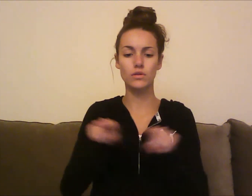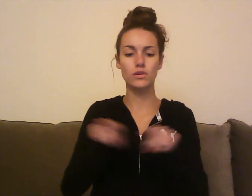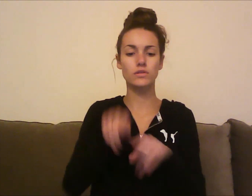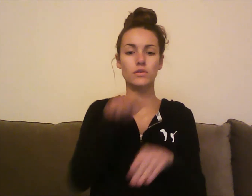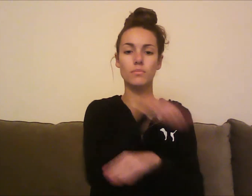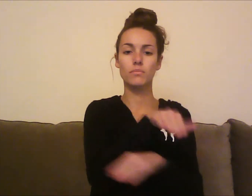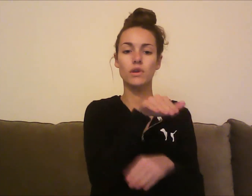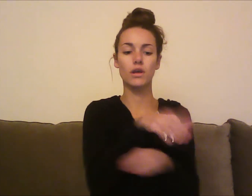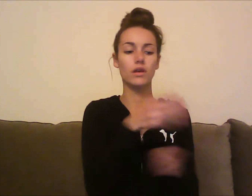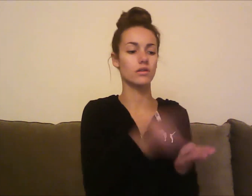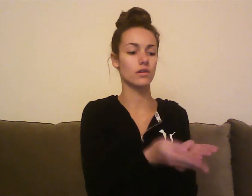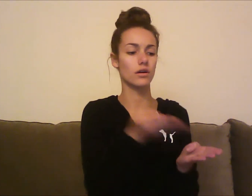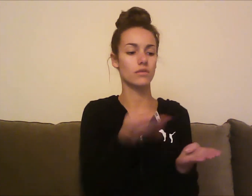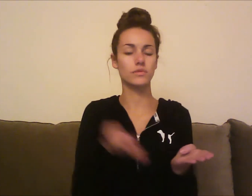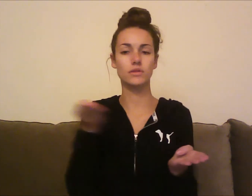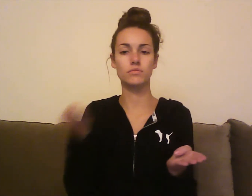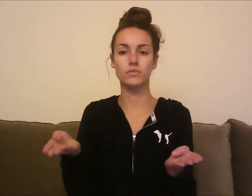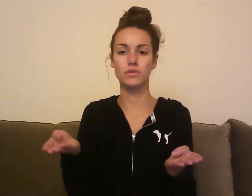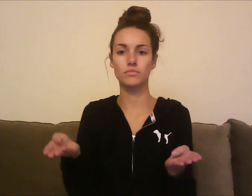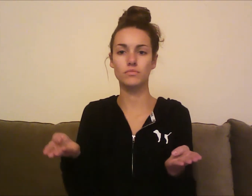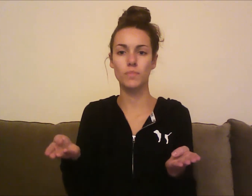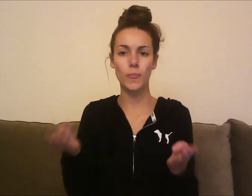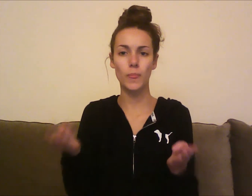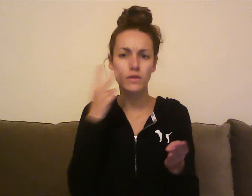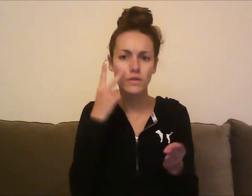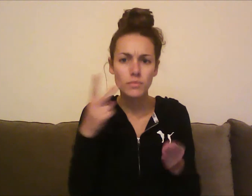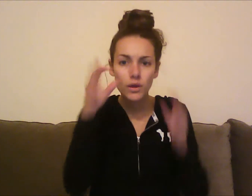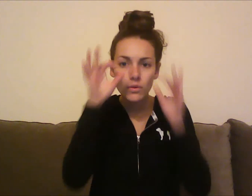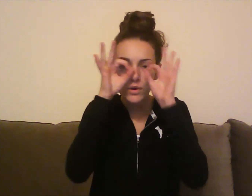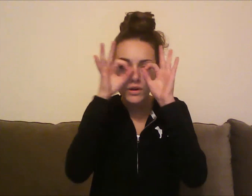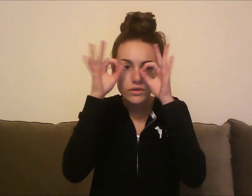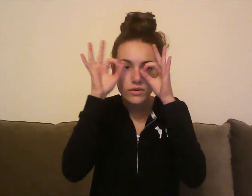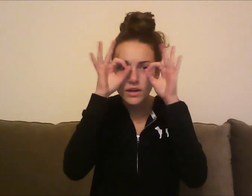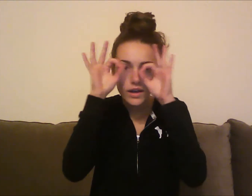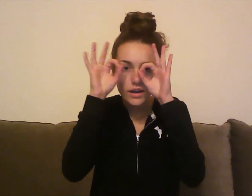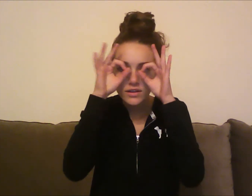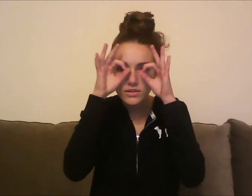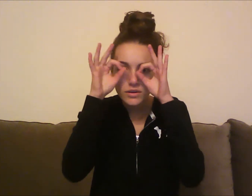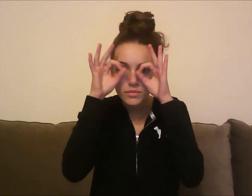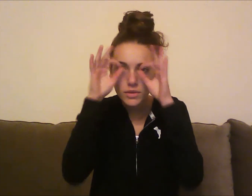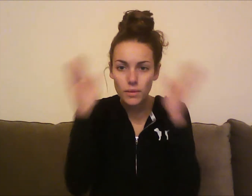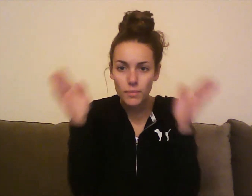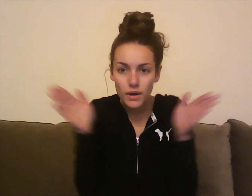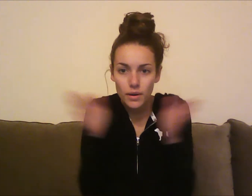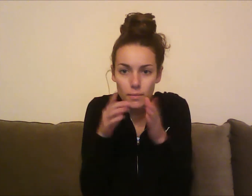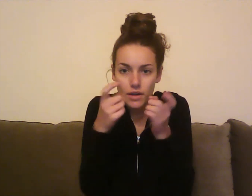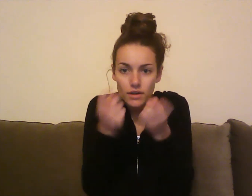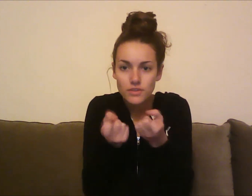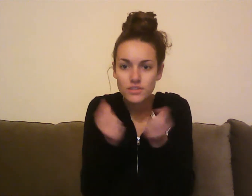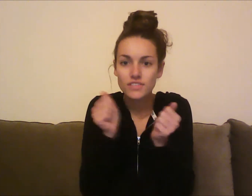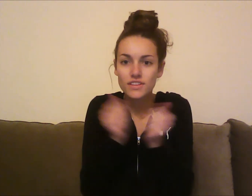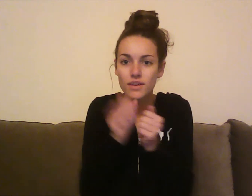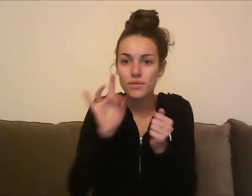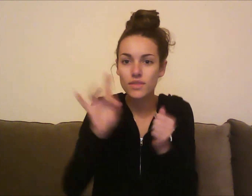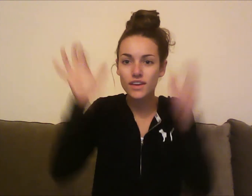luster of midday to objects below, when what to my wondering eyes should appear but a miniature sleigh and 8